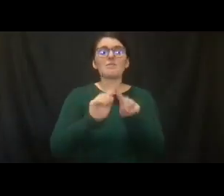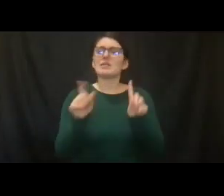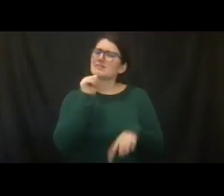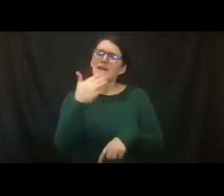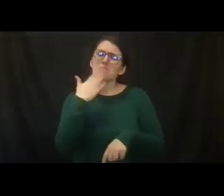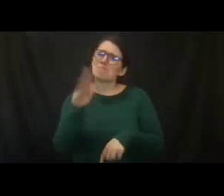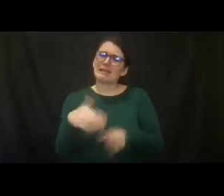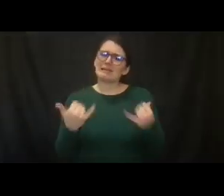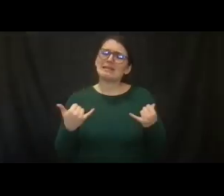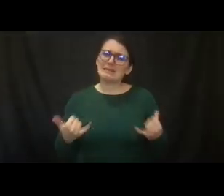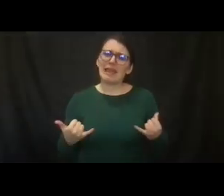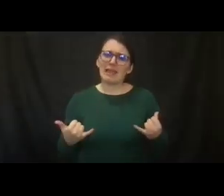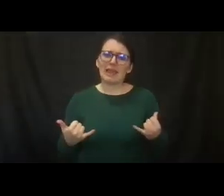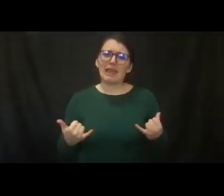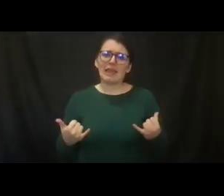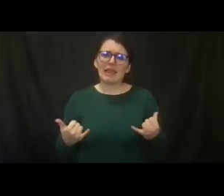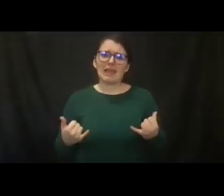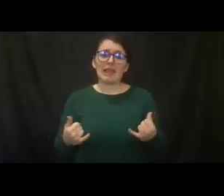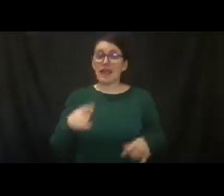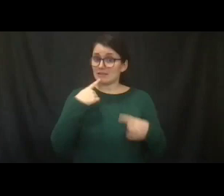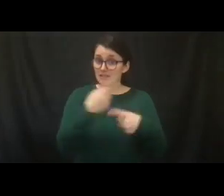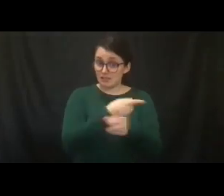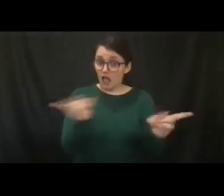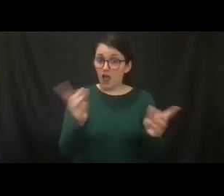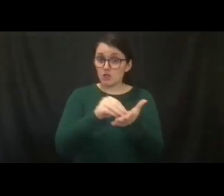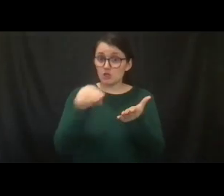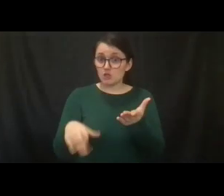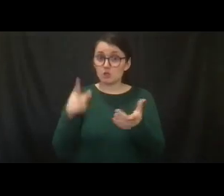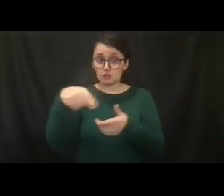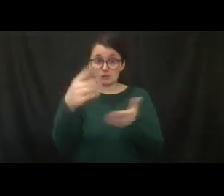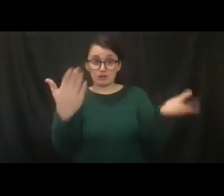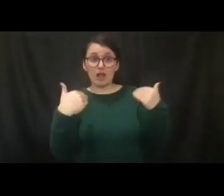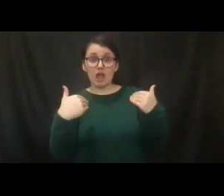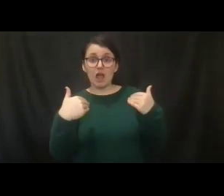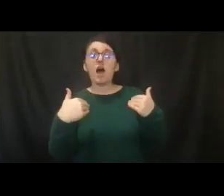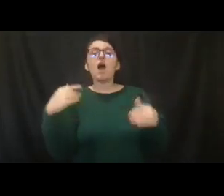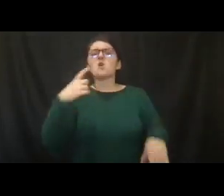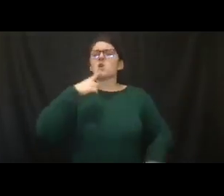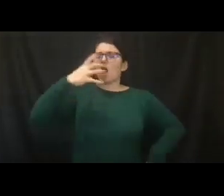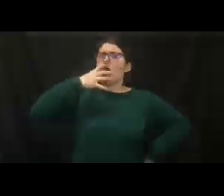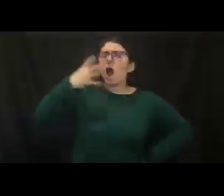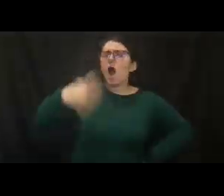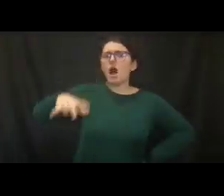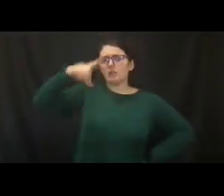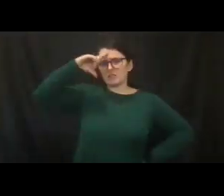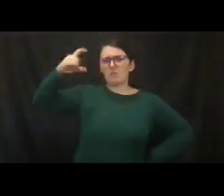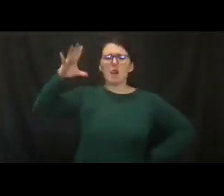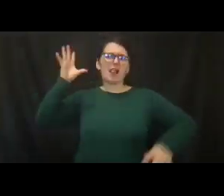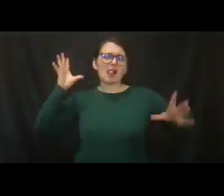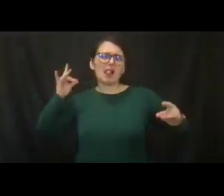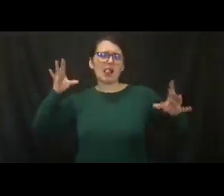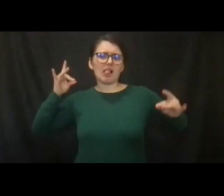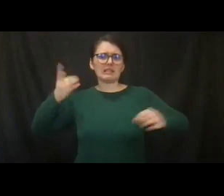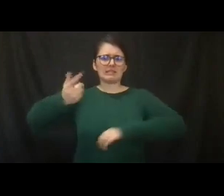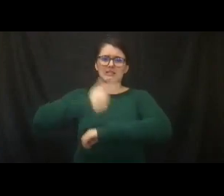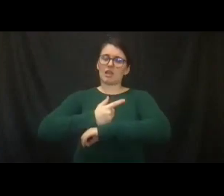today. I usually tell my students that I bring here, on a really hot summer, sort of humid day, that's gonna